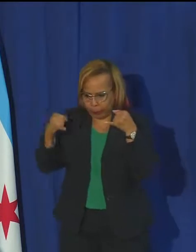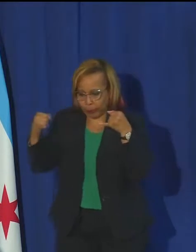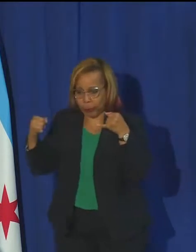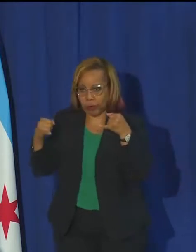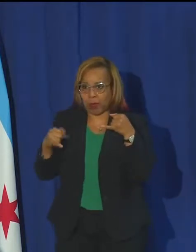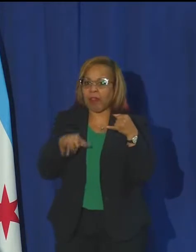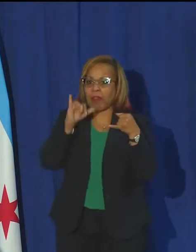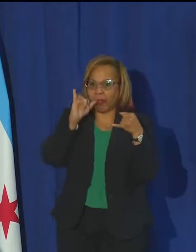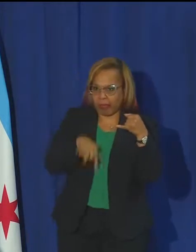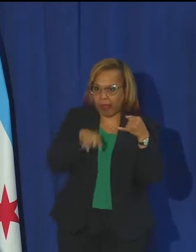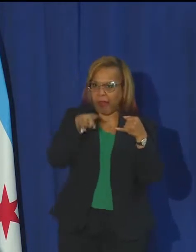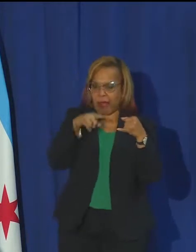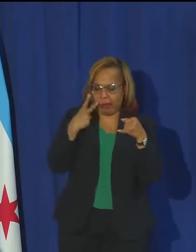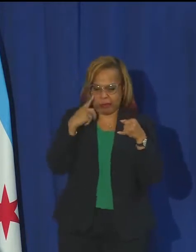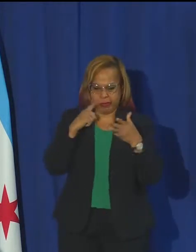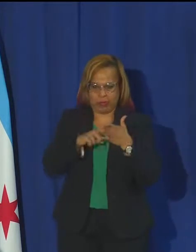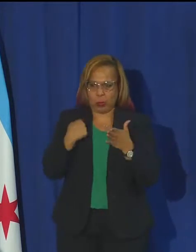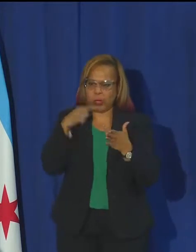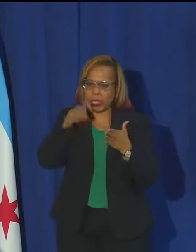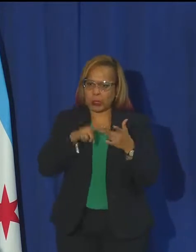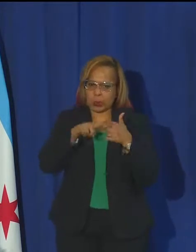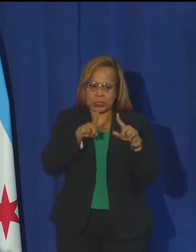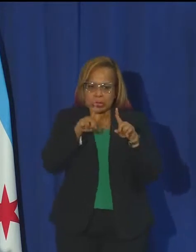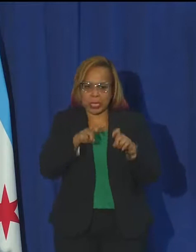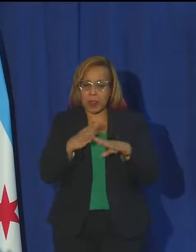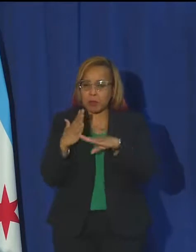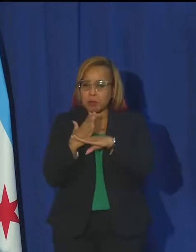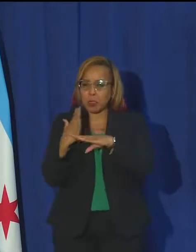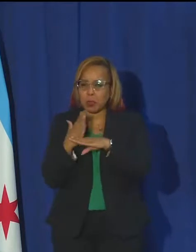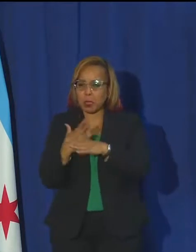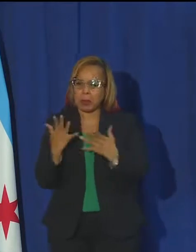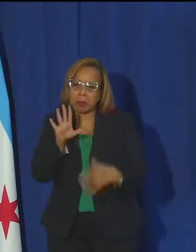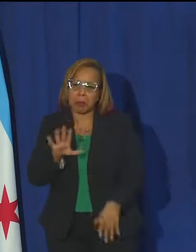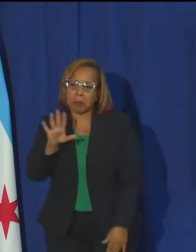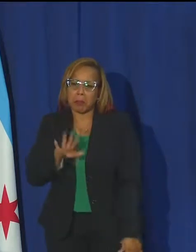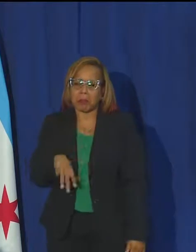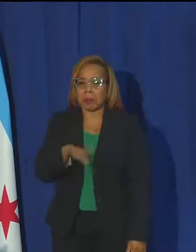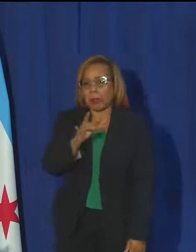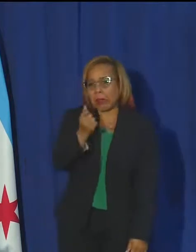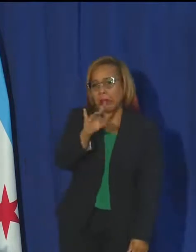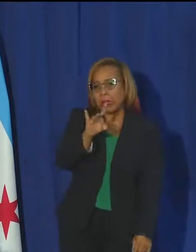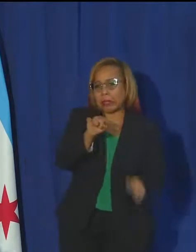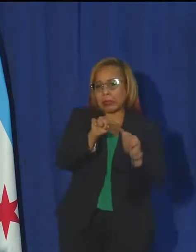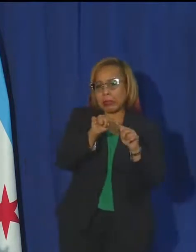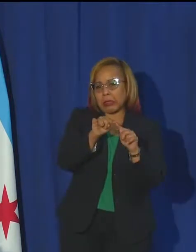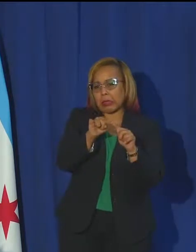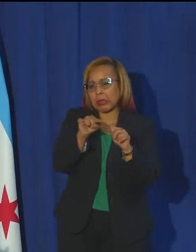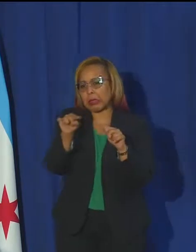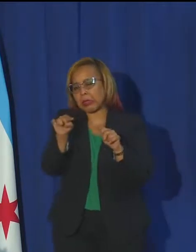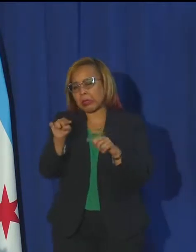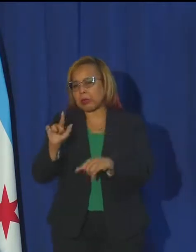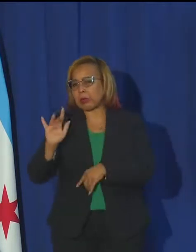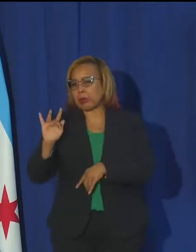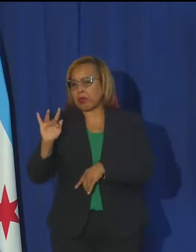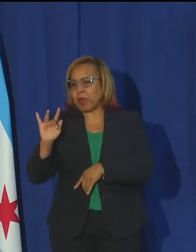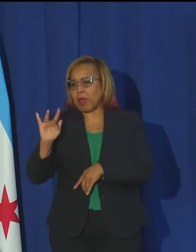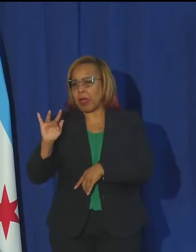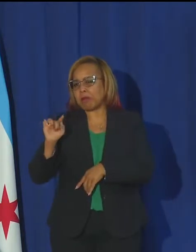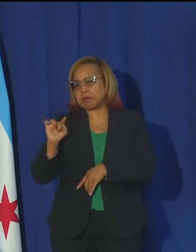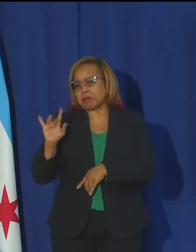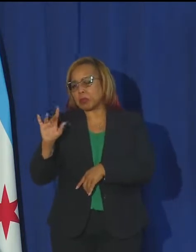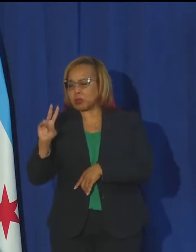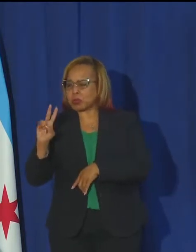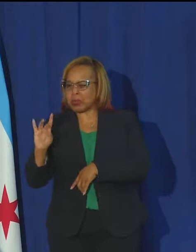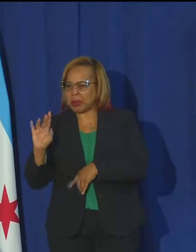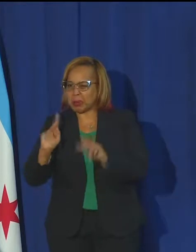been flat, where we've been needing to test between approximately 18 and approximately 25 to